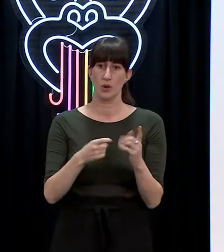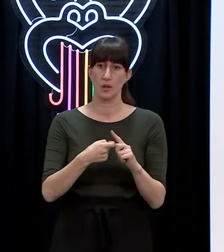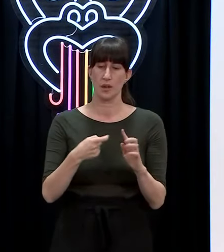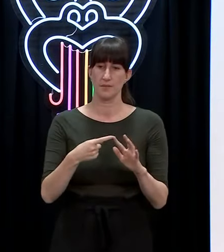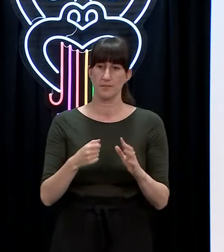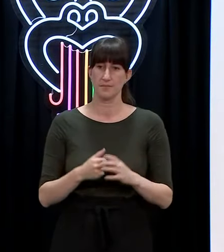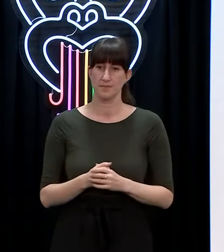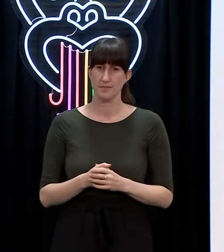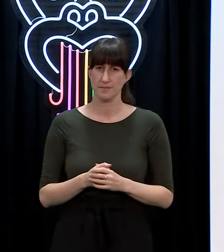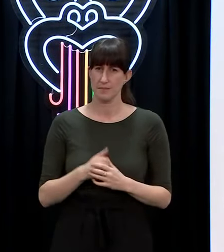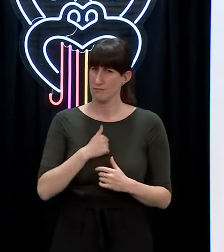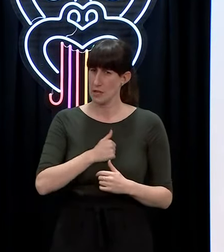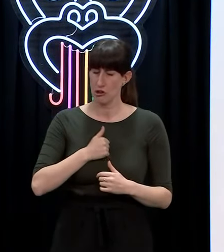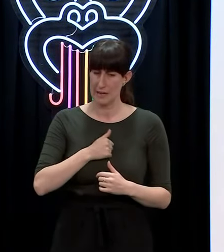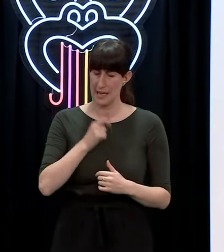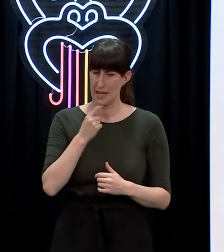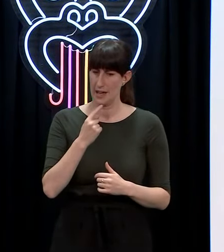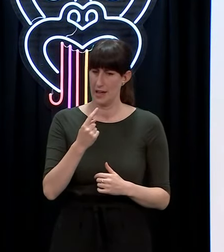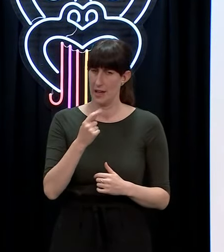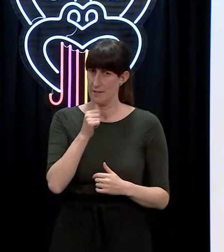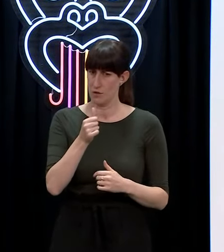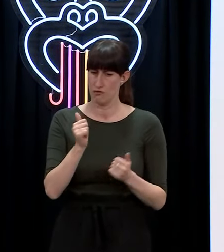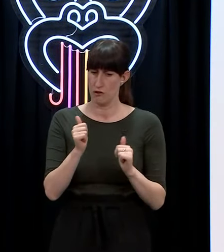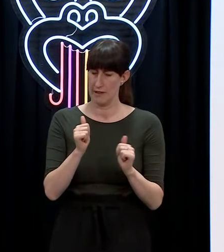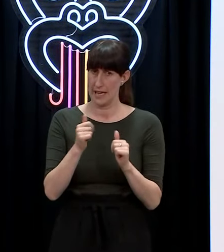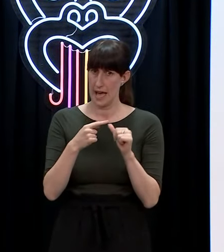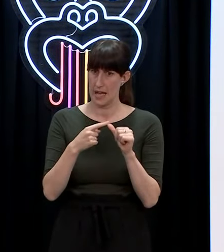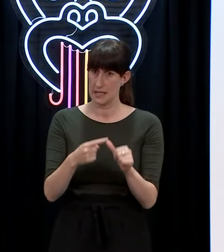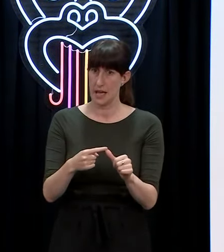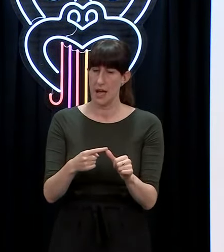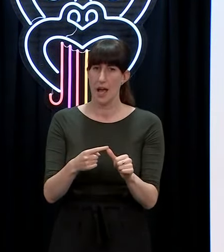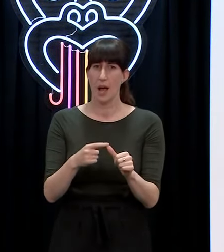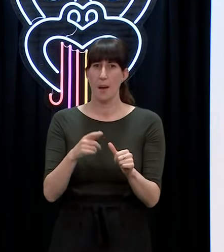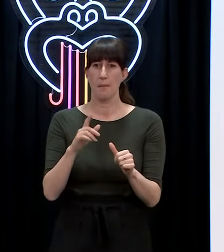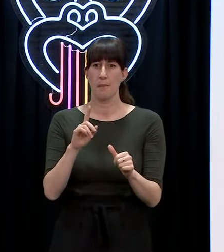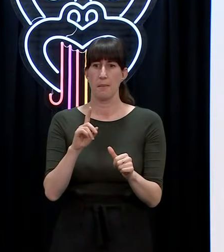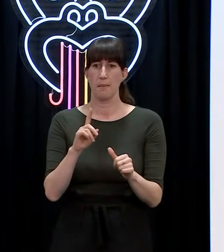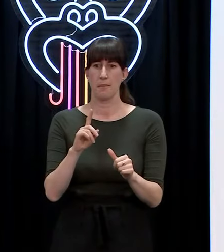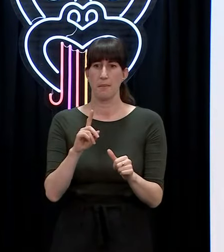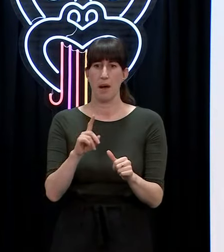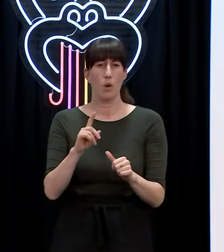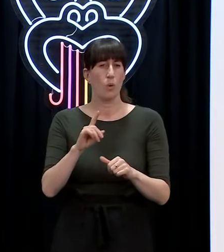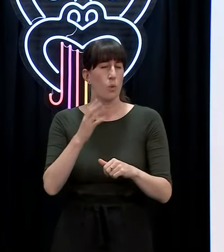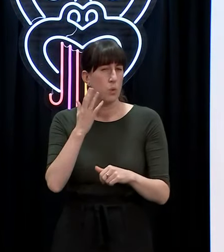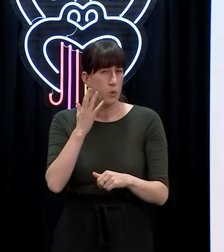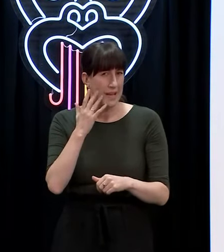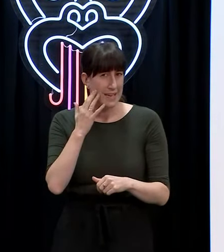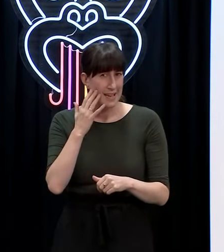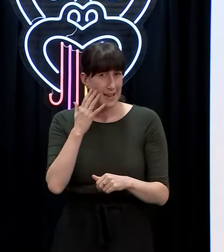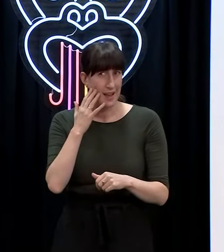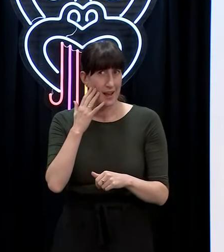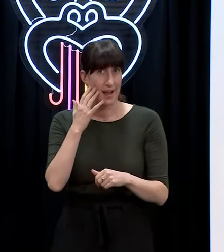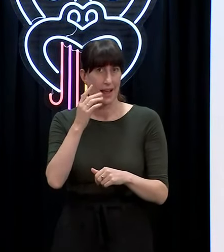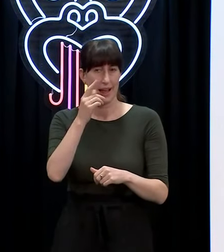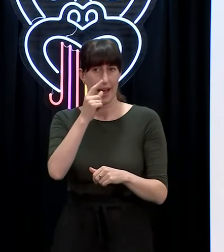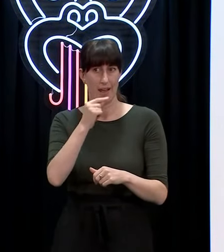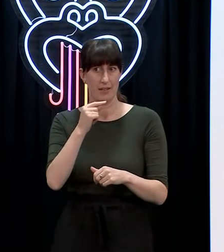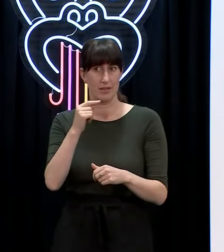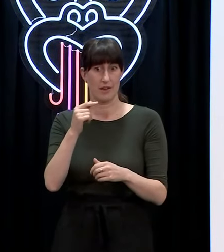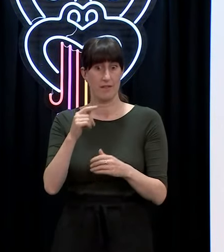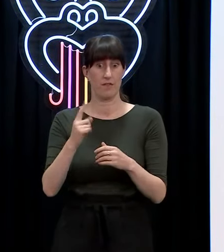forgive me if you already said this, how far in advance are the first tranche of flights? So what time period will they cover? And then